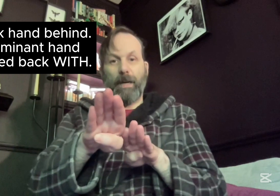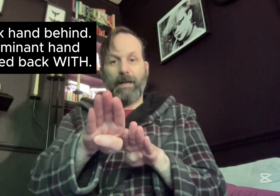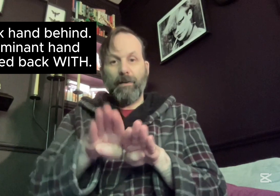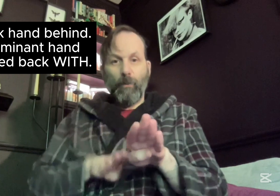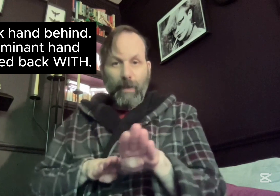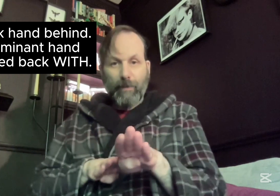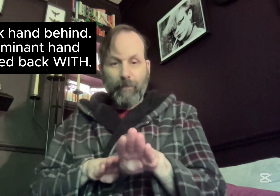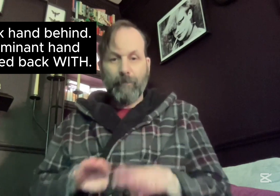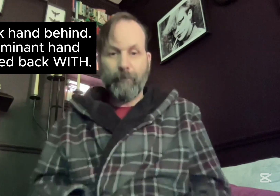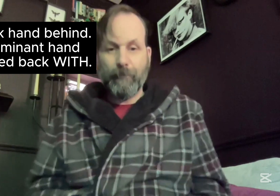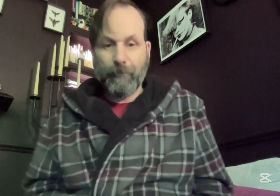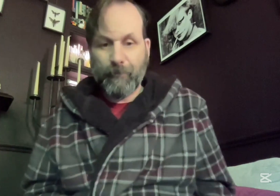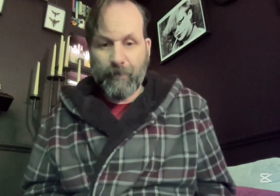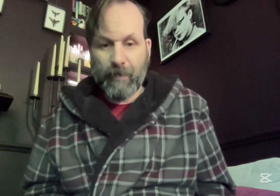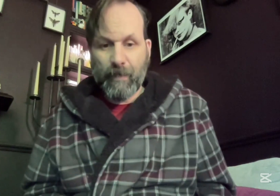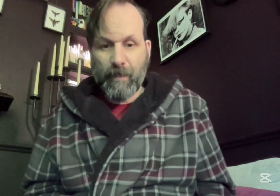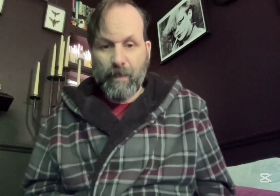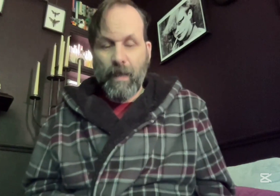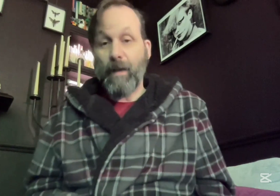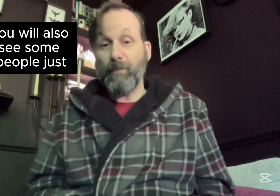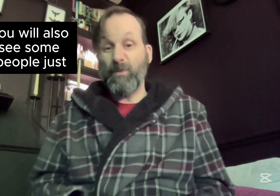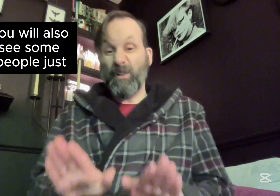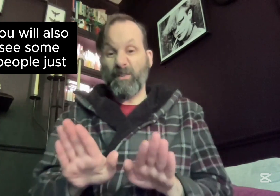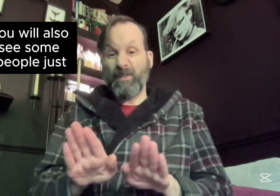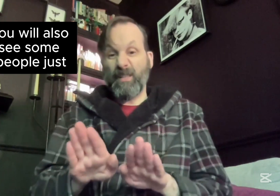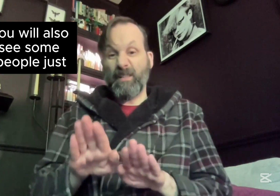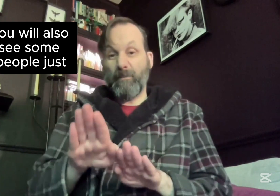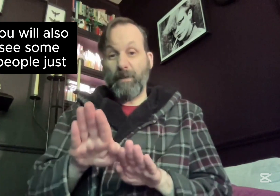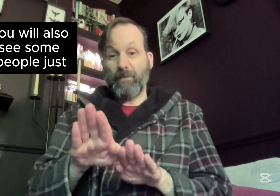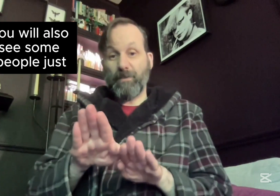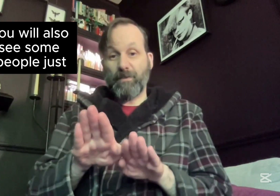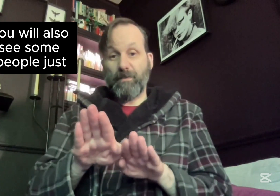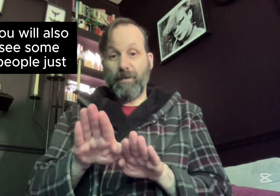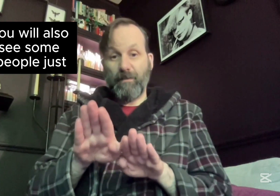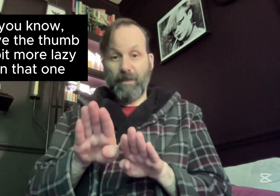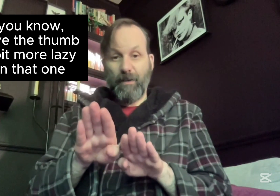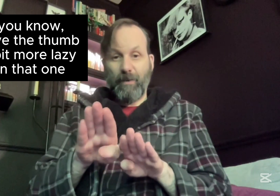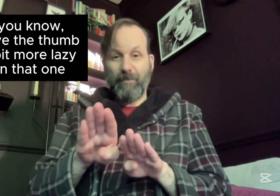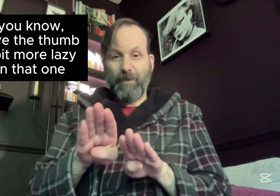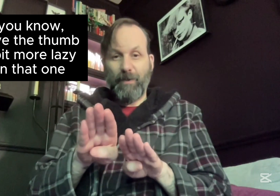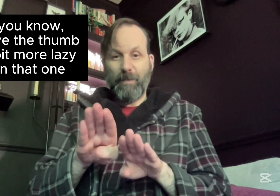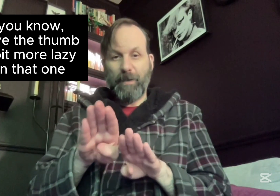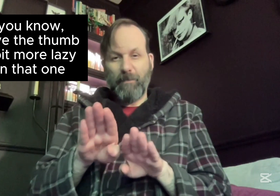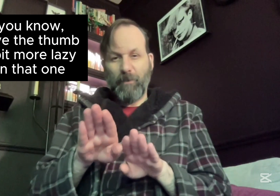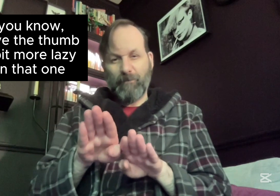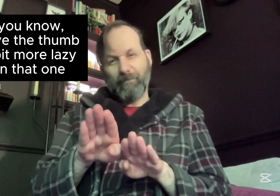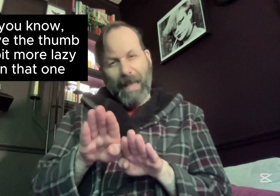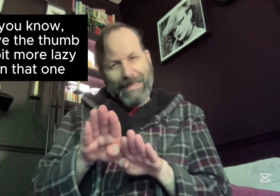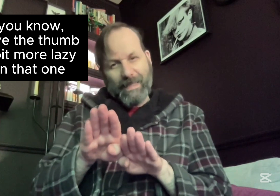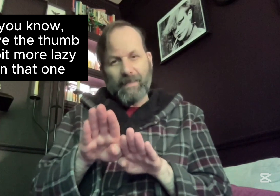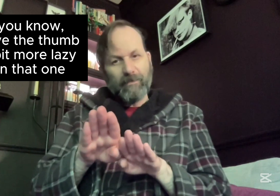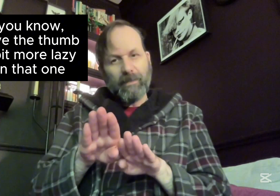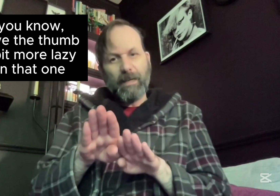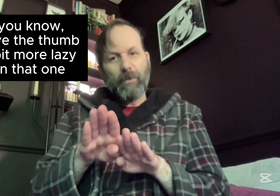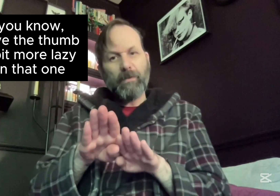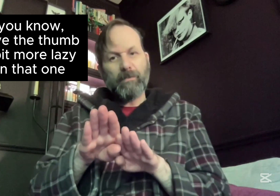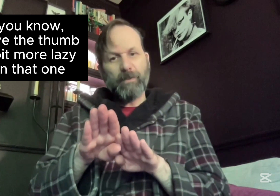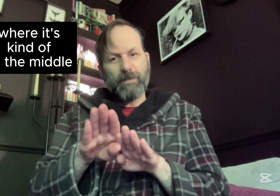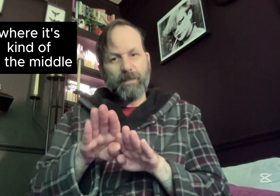back, with. You will also see some people just, the thumb a bit more lazy in that one, where it's kind